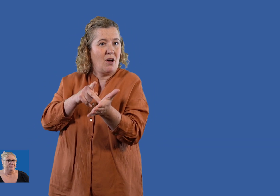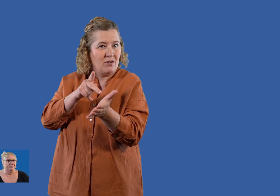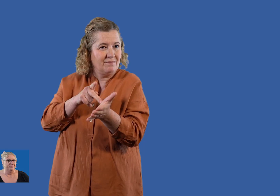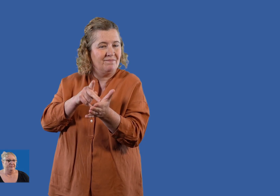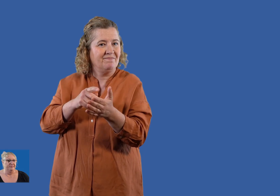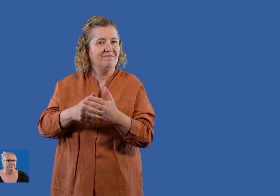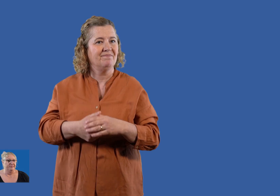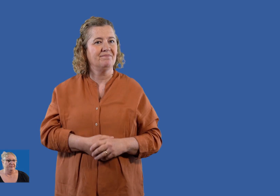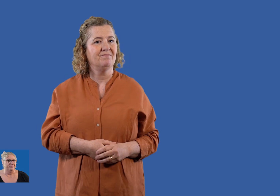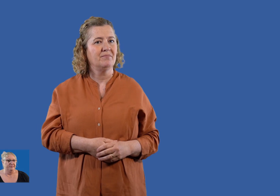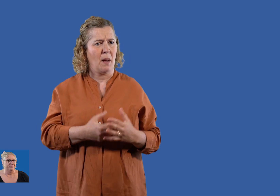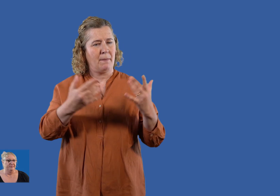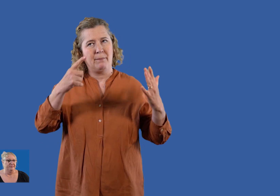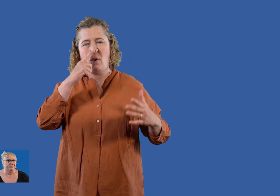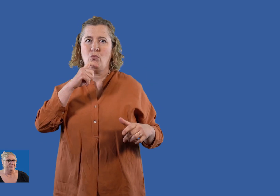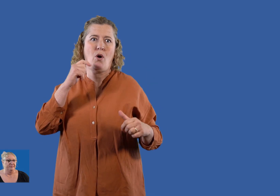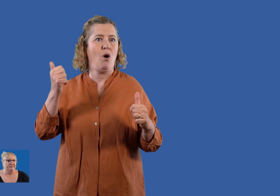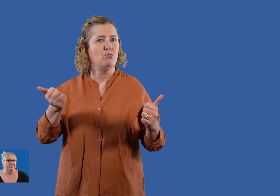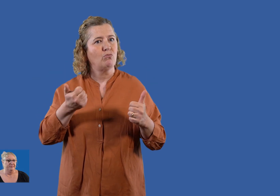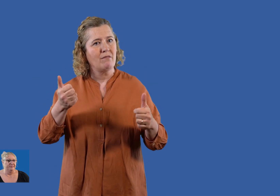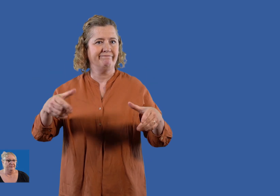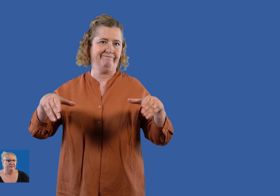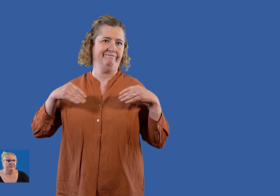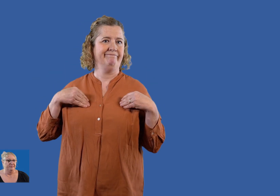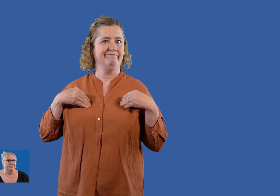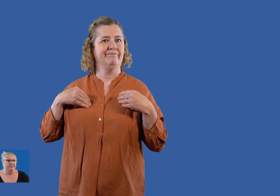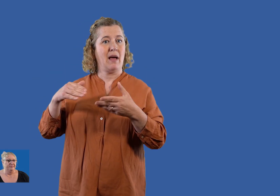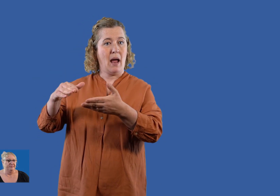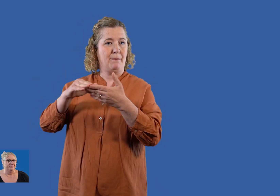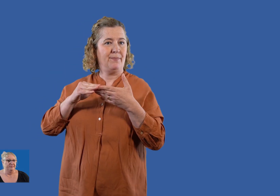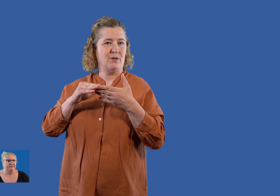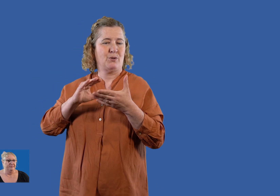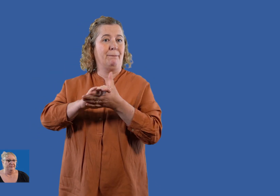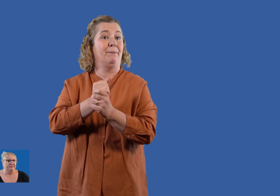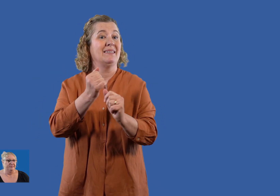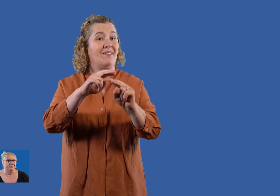agree to treatment to please their family or their doctors.